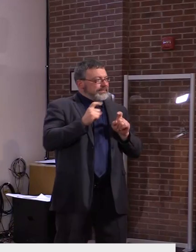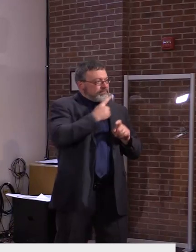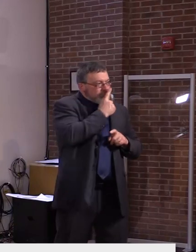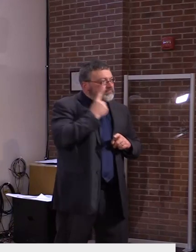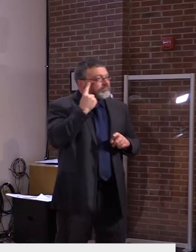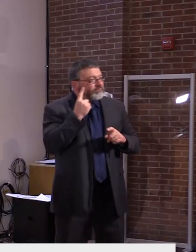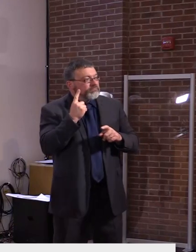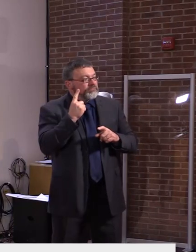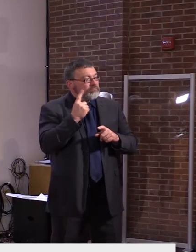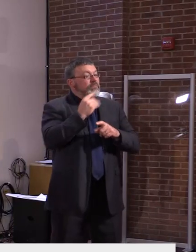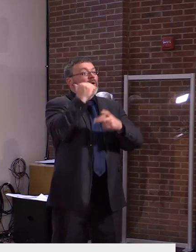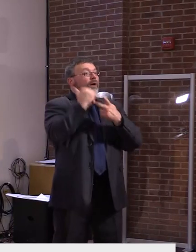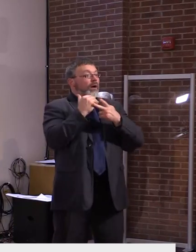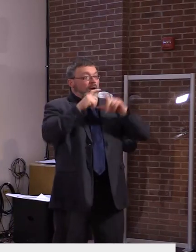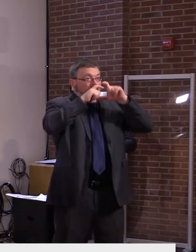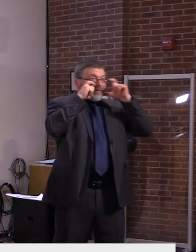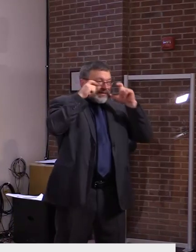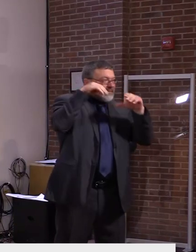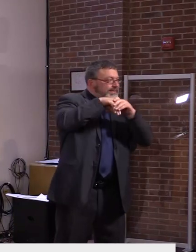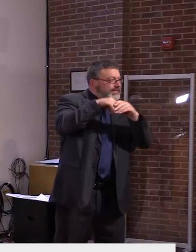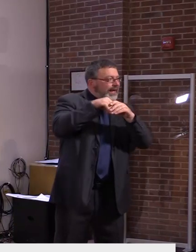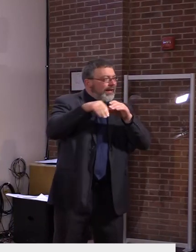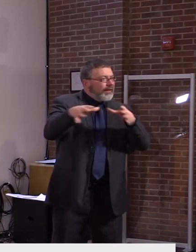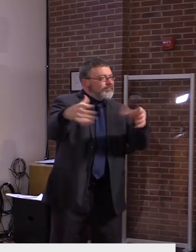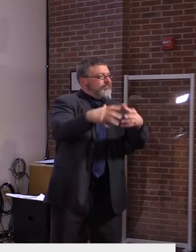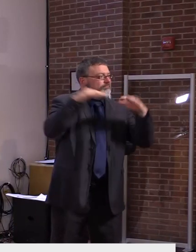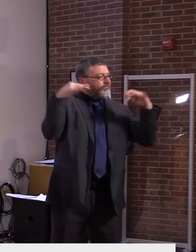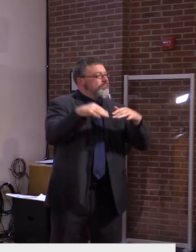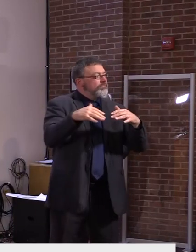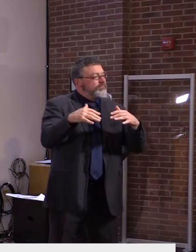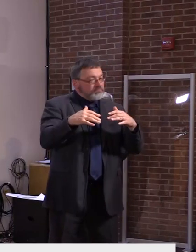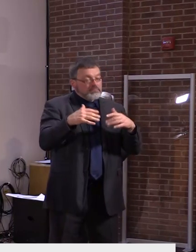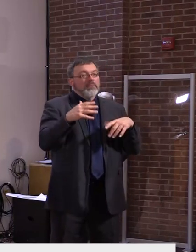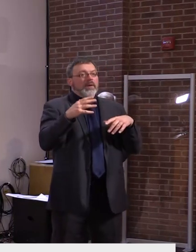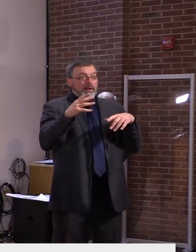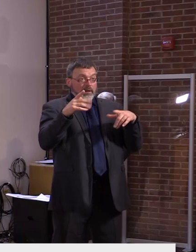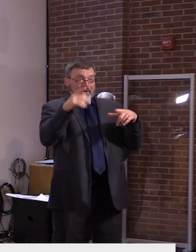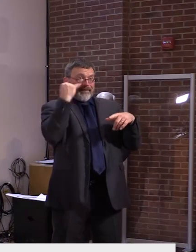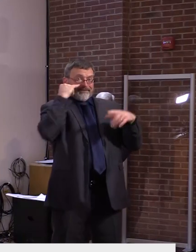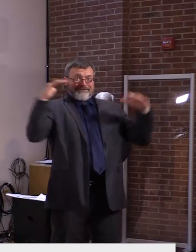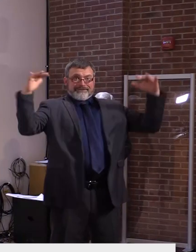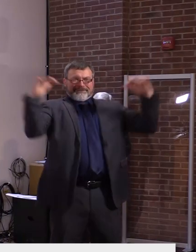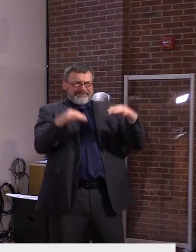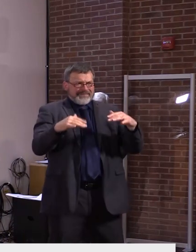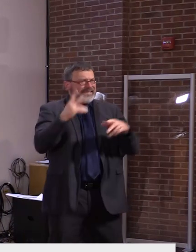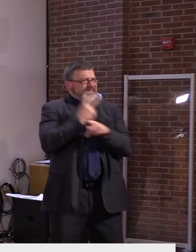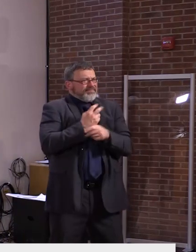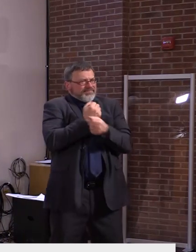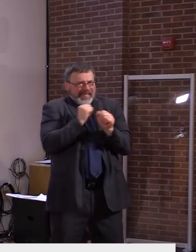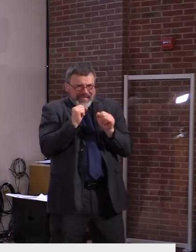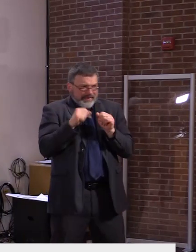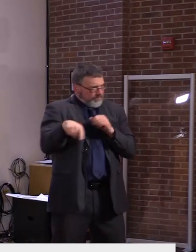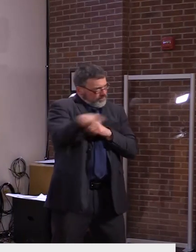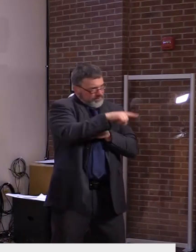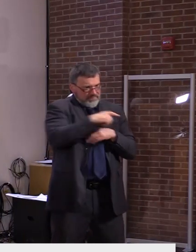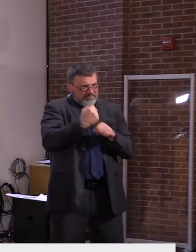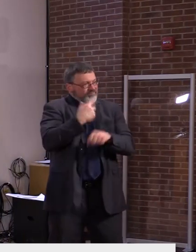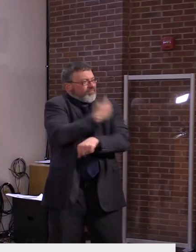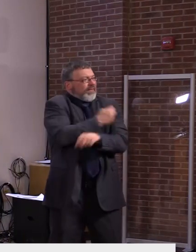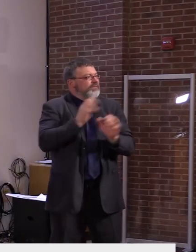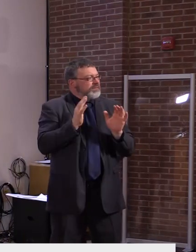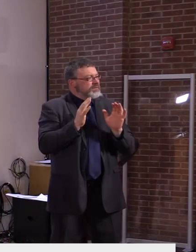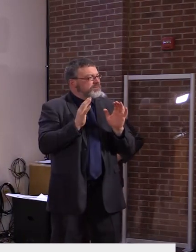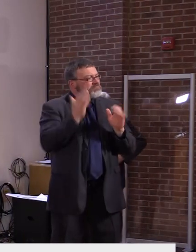finally, keep gatherings safe. And if you or a loved one do get sick and are at